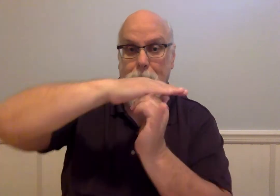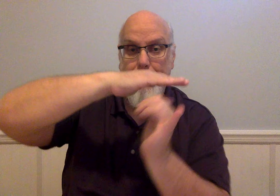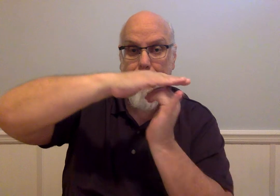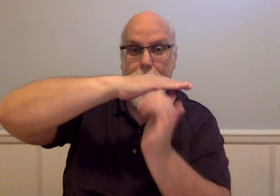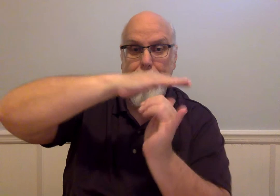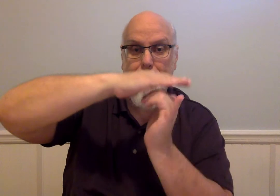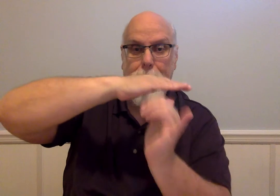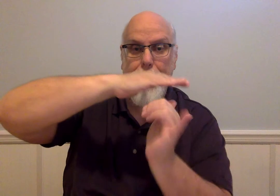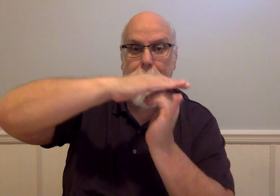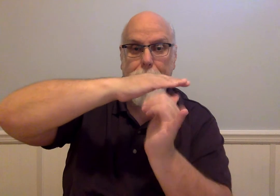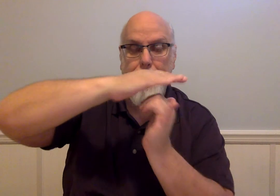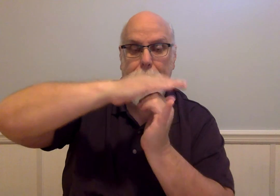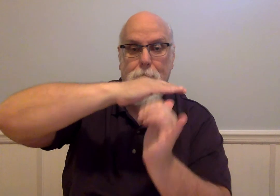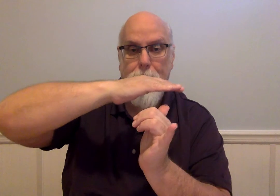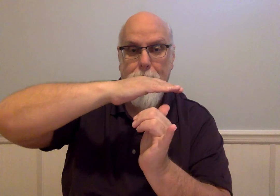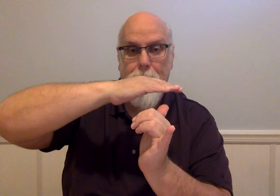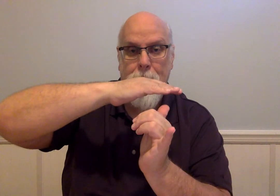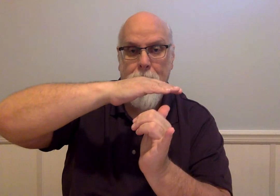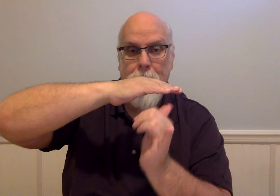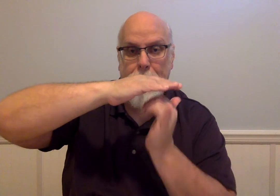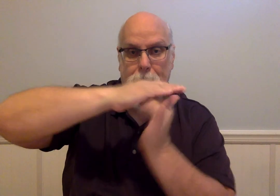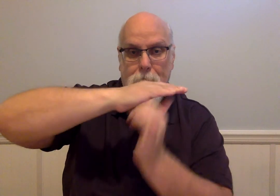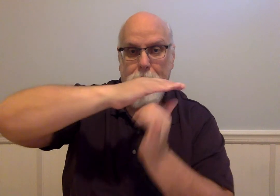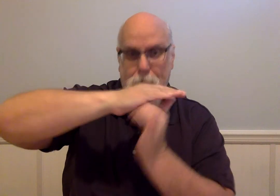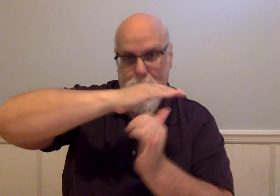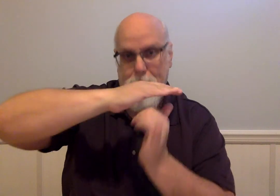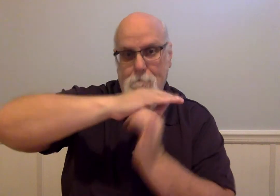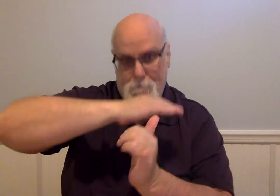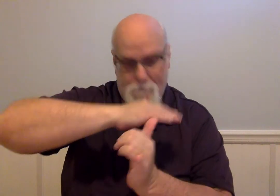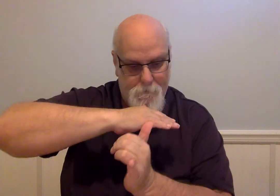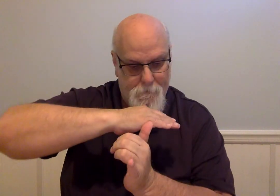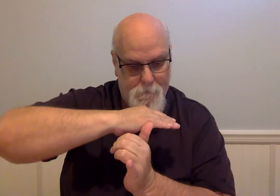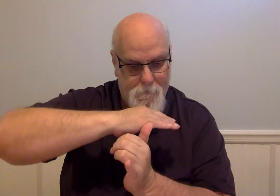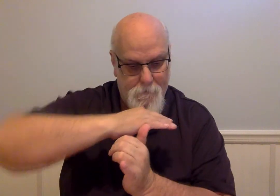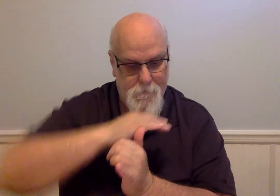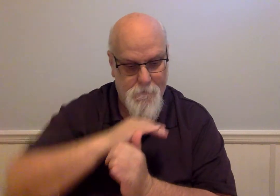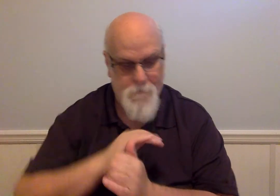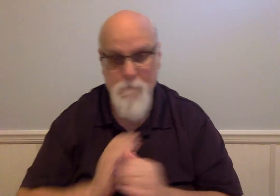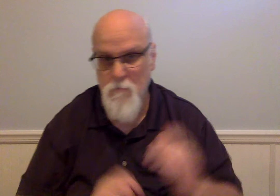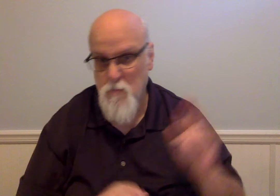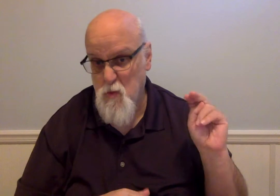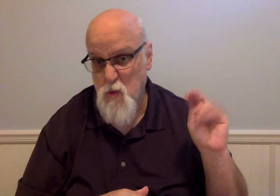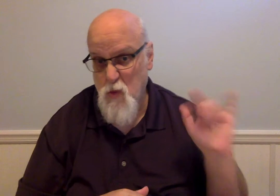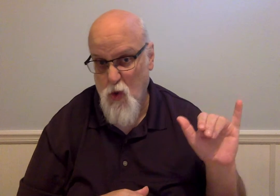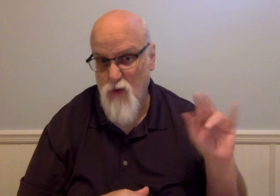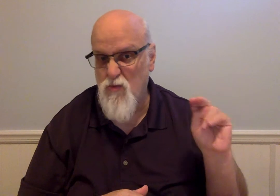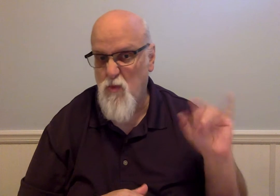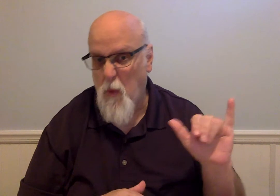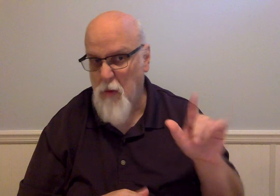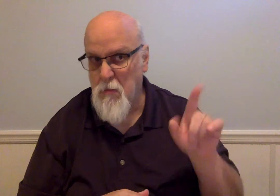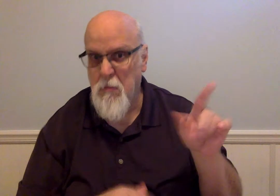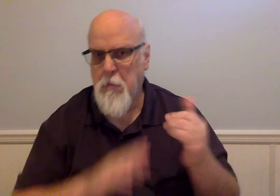Subway, it's a Y on the back of your hand, on actually at the bottom of your palm, or,